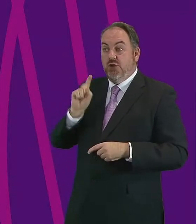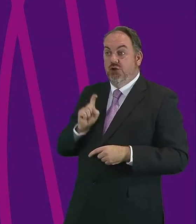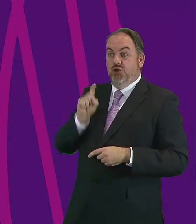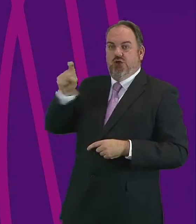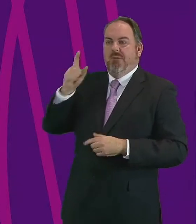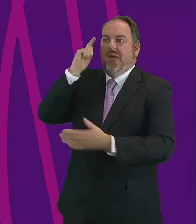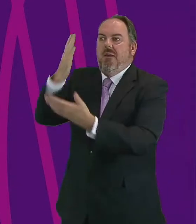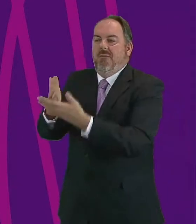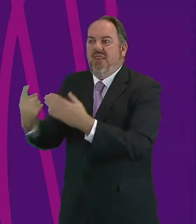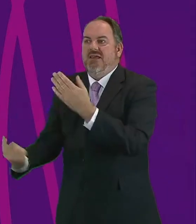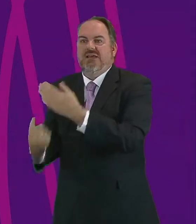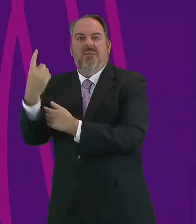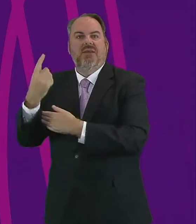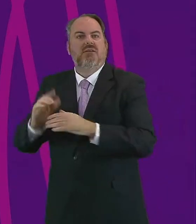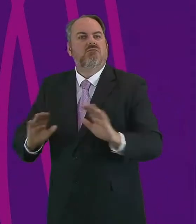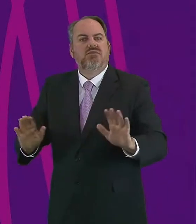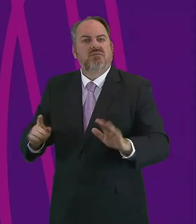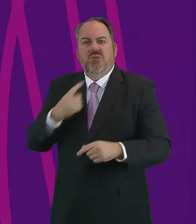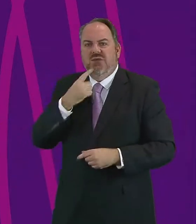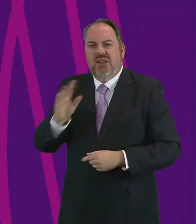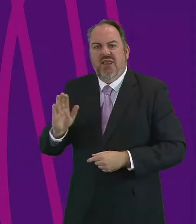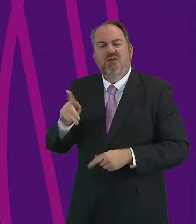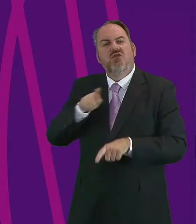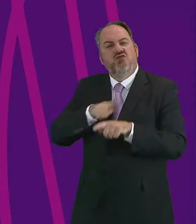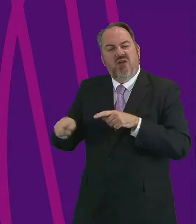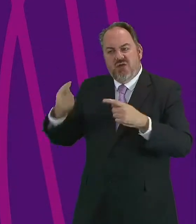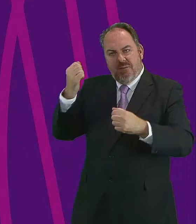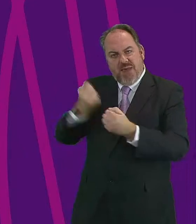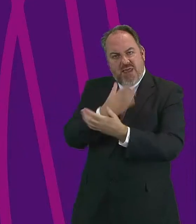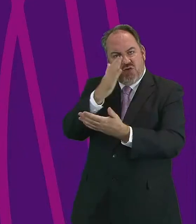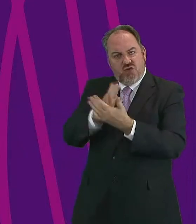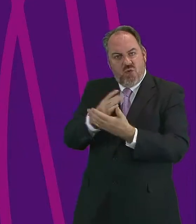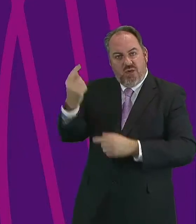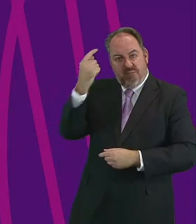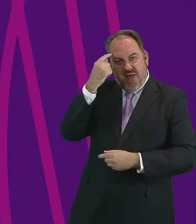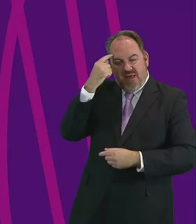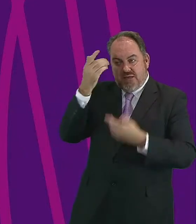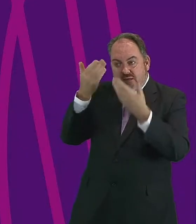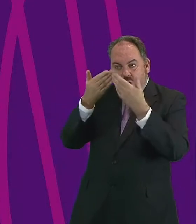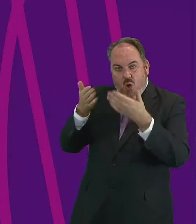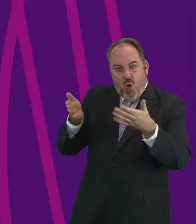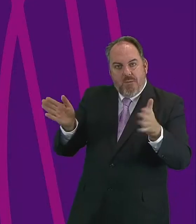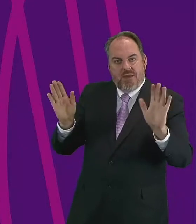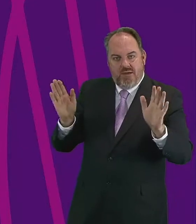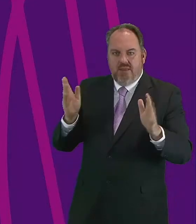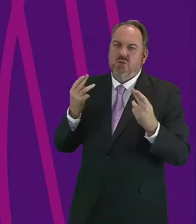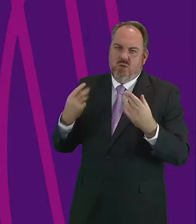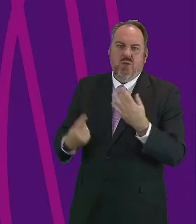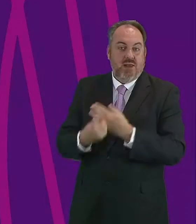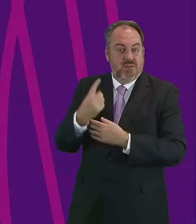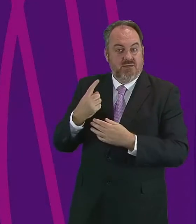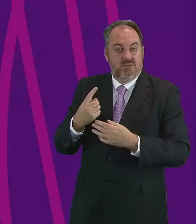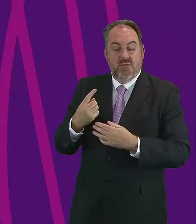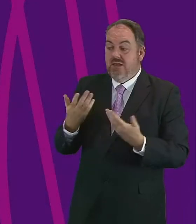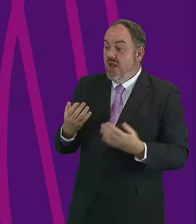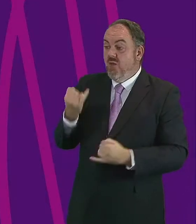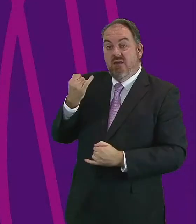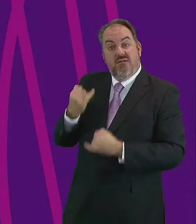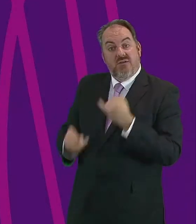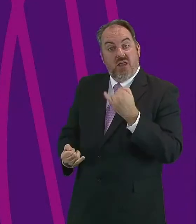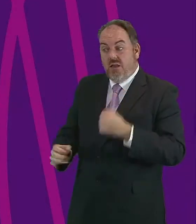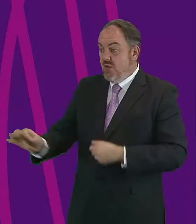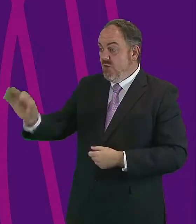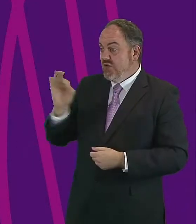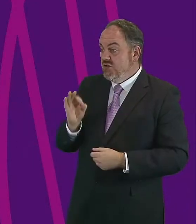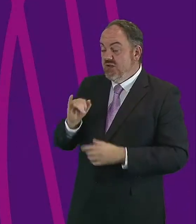about what's taking place, but to remain open-minded. And I'm sure, like every member of this chamber, he will be open-minded. Final question, Sandra